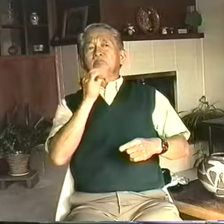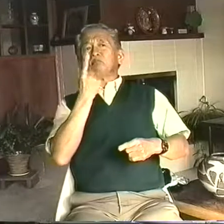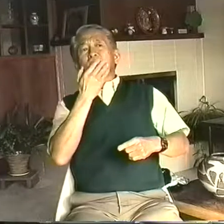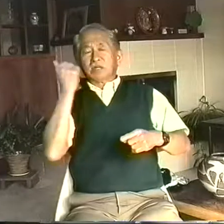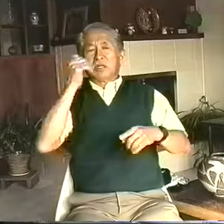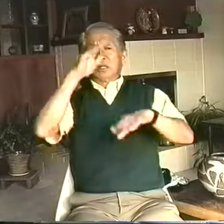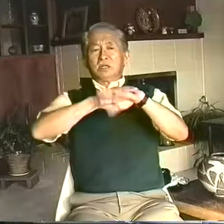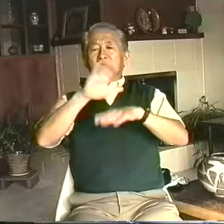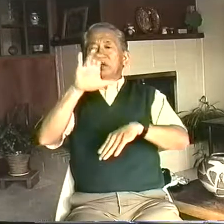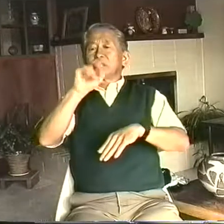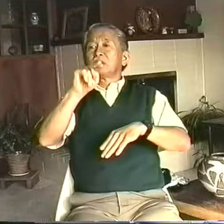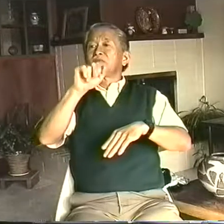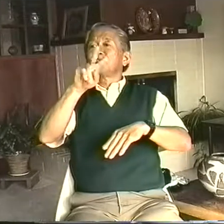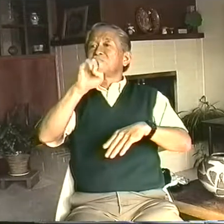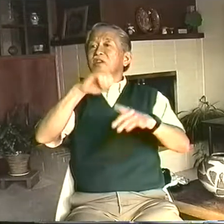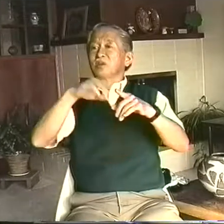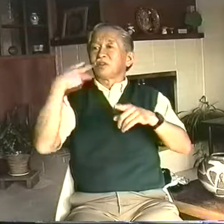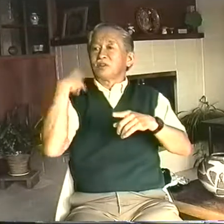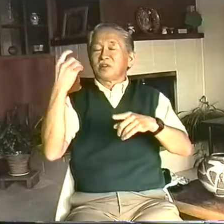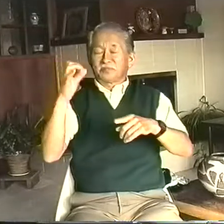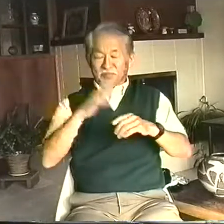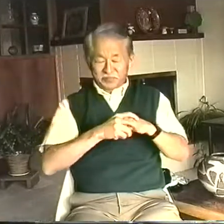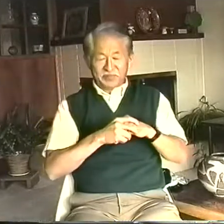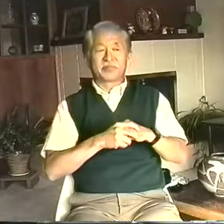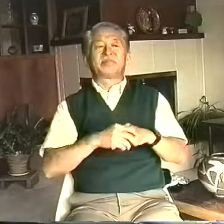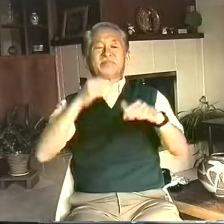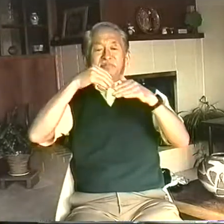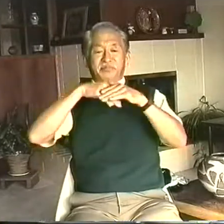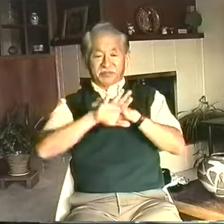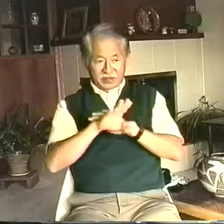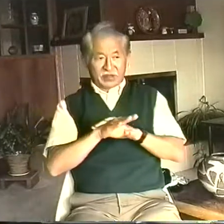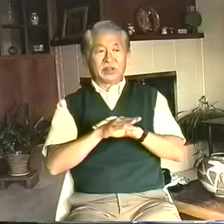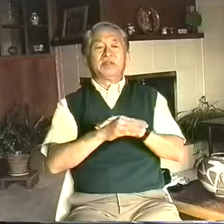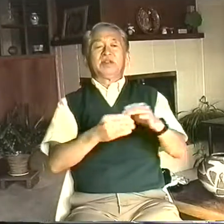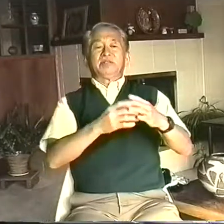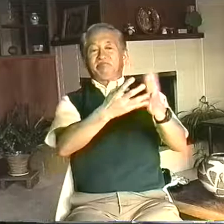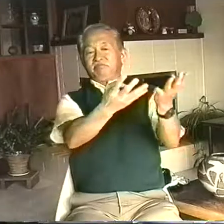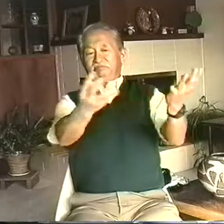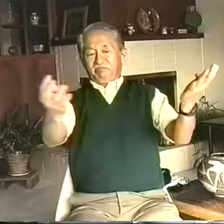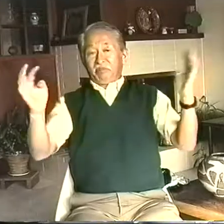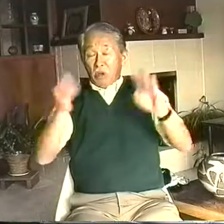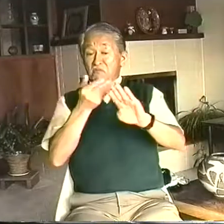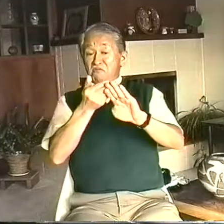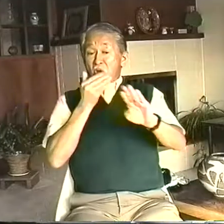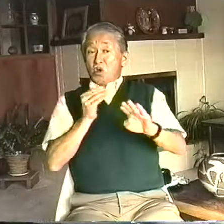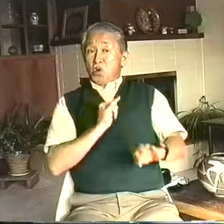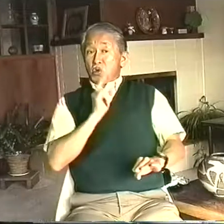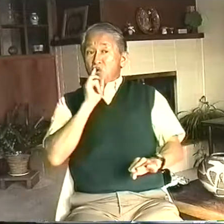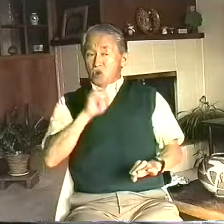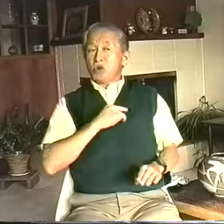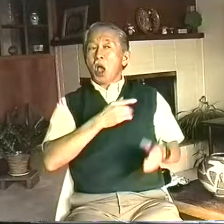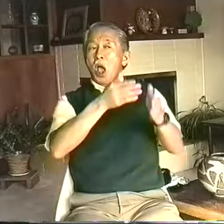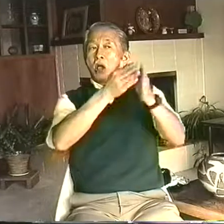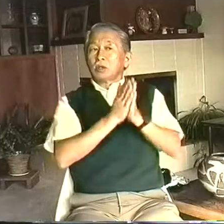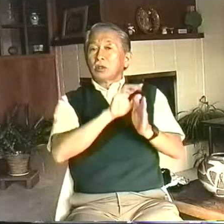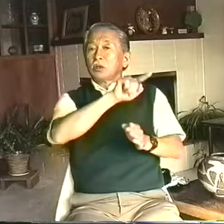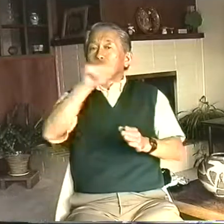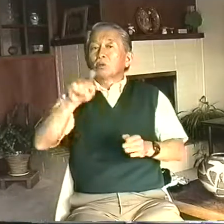very nice restaurant on Connecticut Avenue in Northwest Washington. And we sat around the table. Before I placed the order,